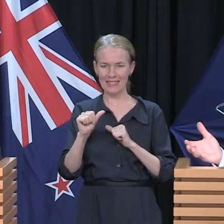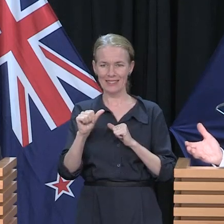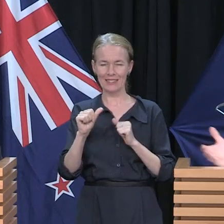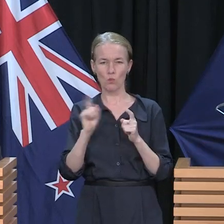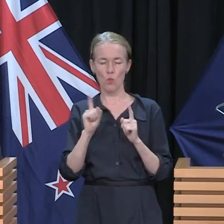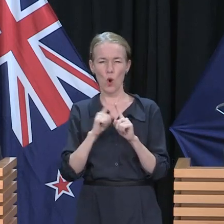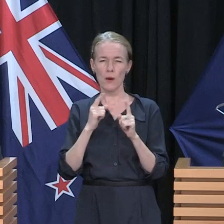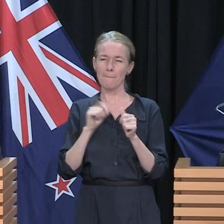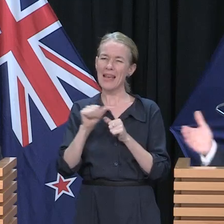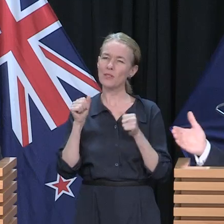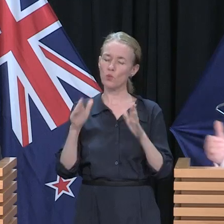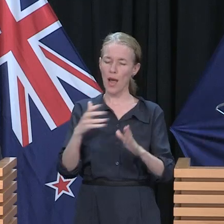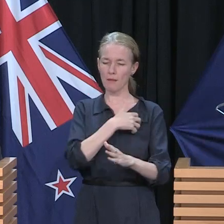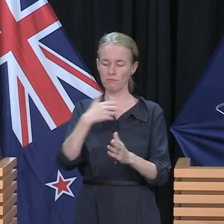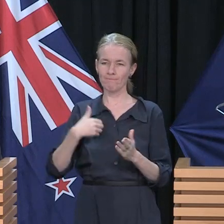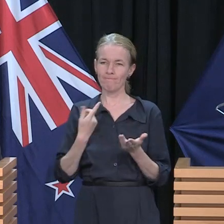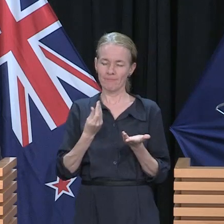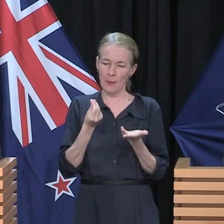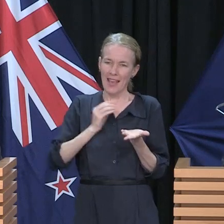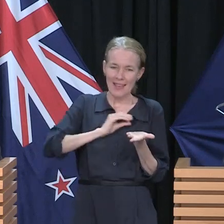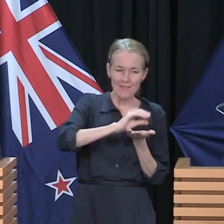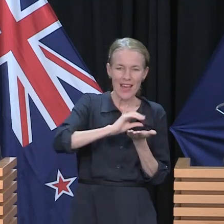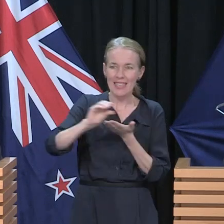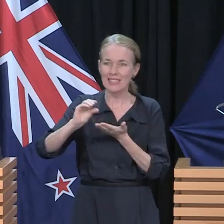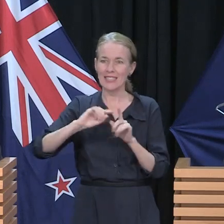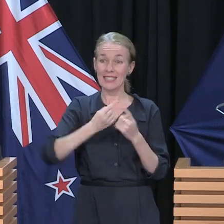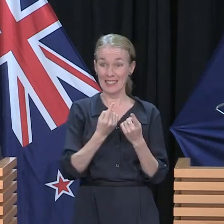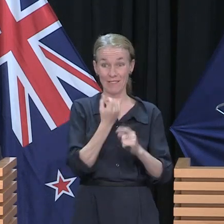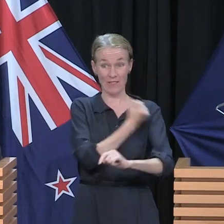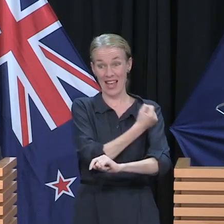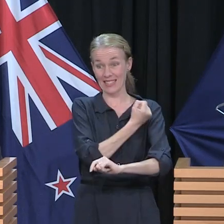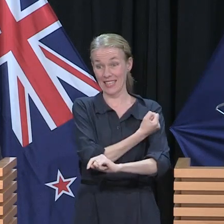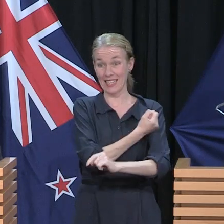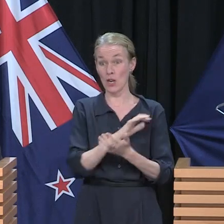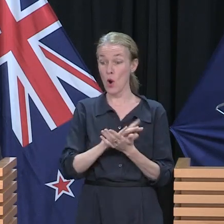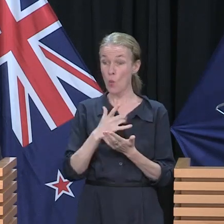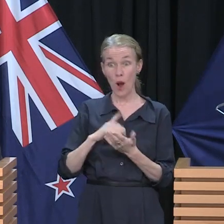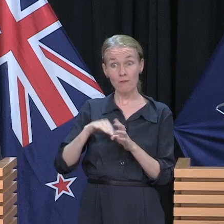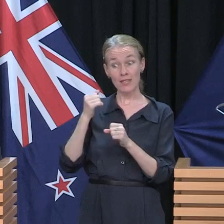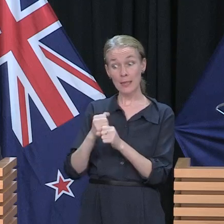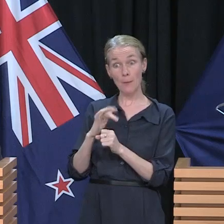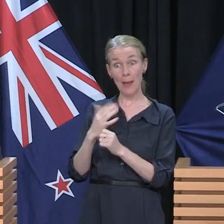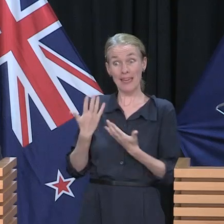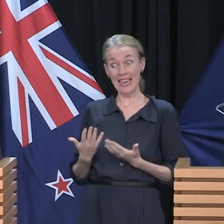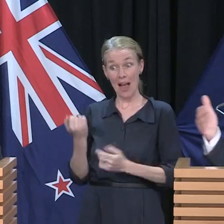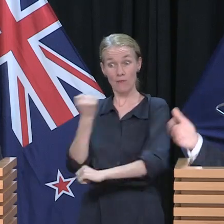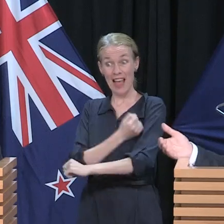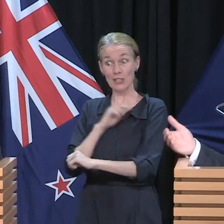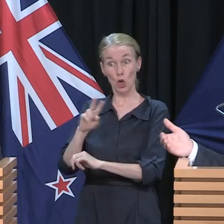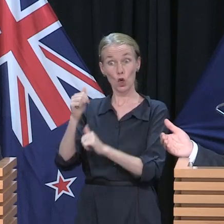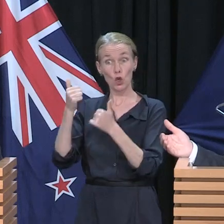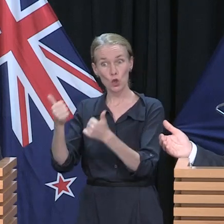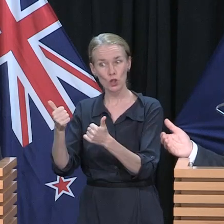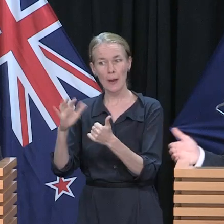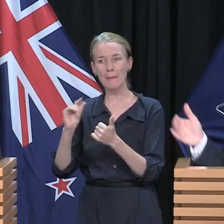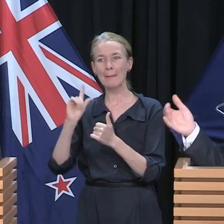pre-market commitments on a whole range of vaccines. Because even those that might be showing early promise may not end up being the